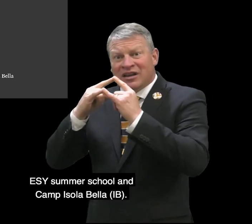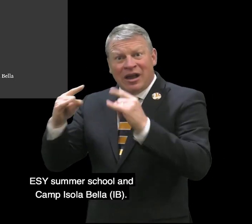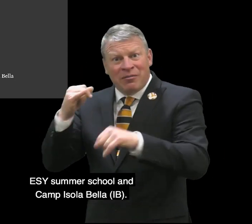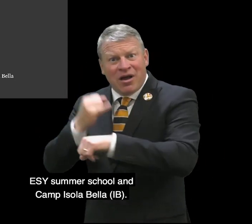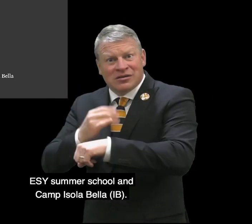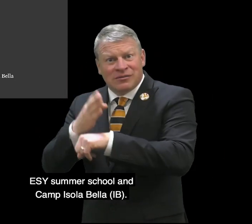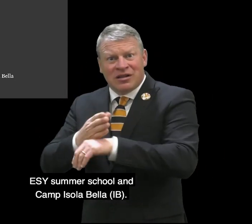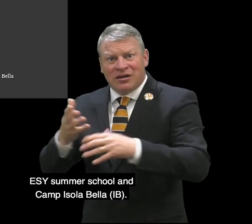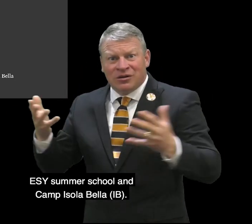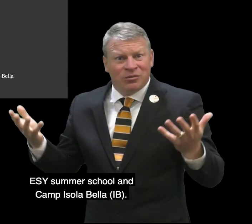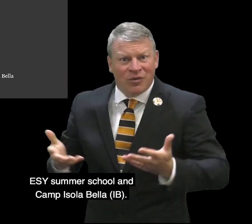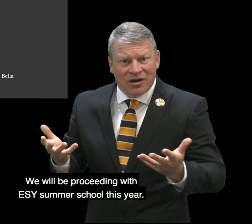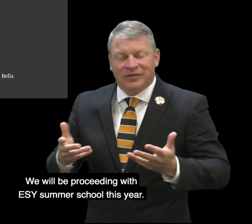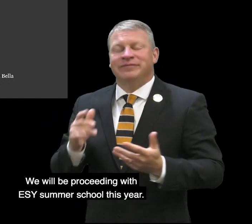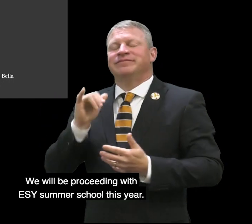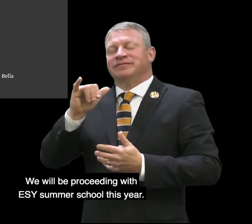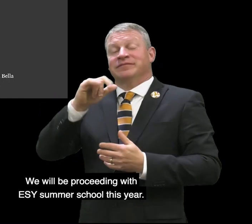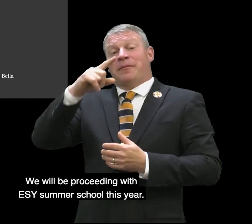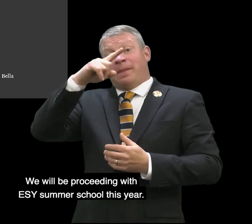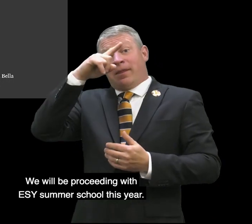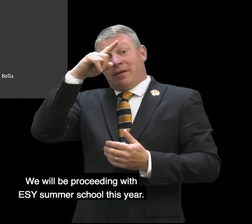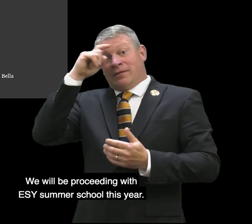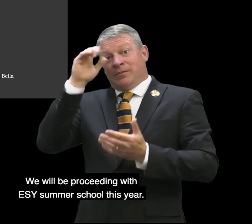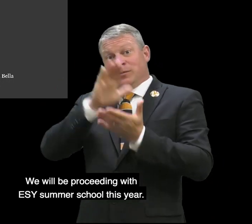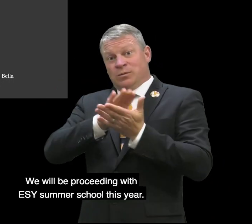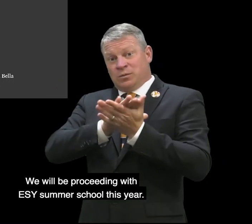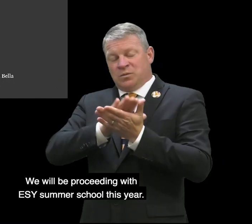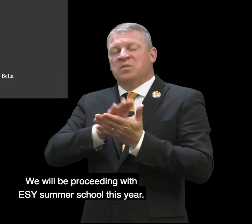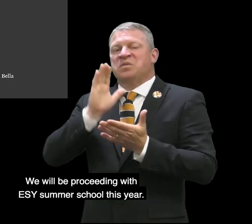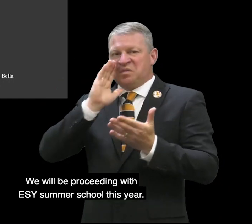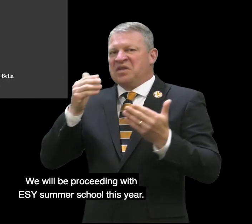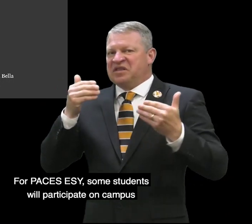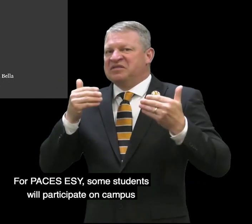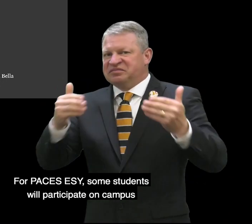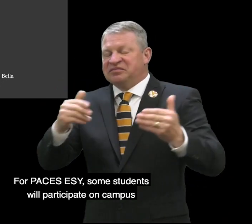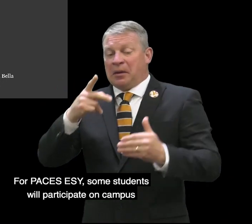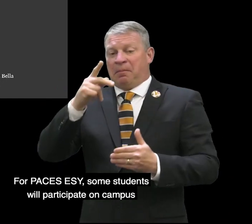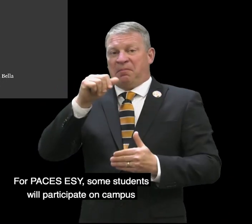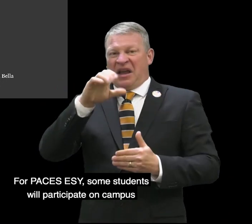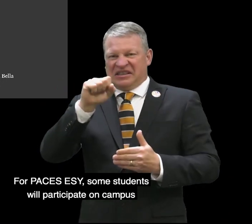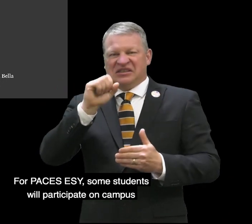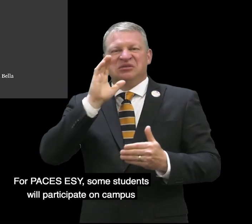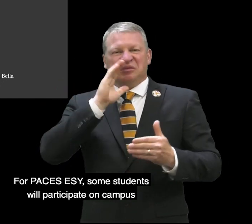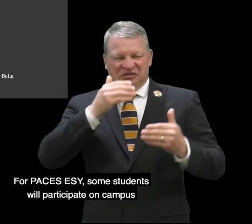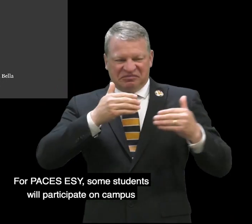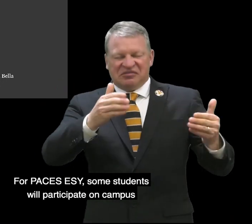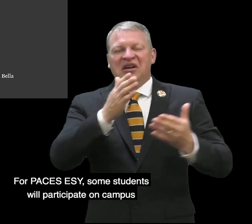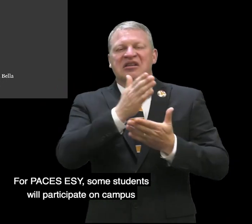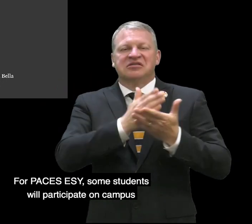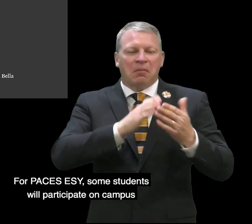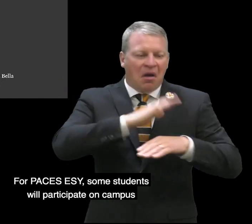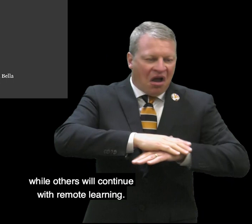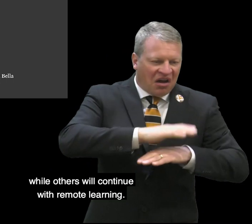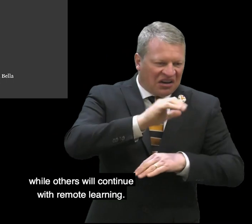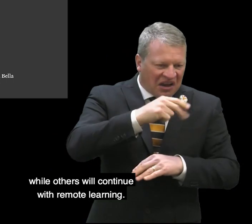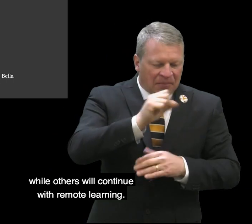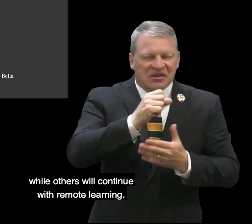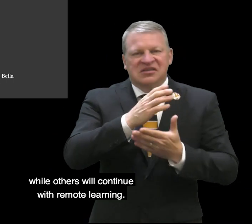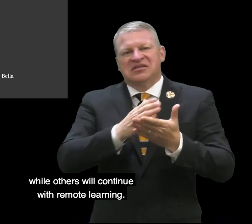summer and whether or not we will proceed with ESY Summer School and Camp Isla Bella. We will be proceeding with ESY summer school this